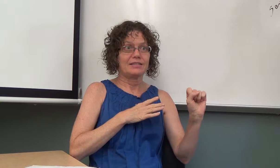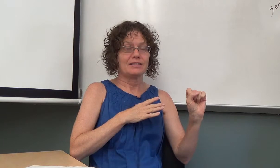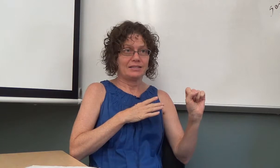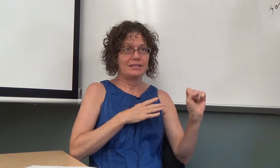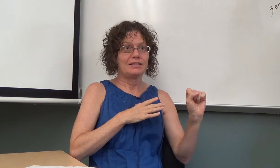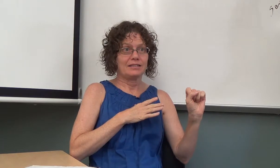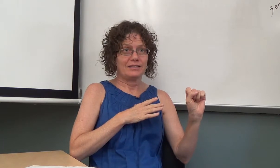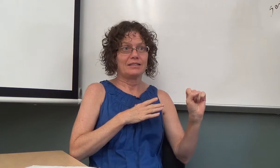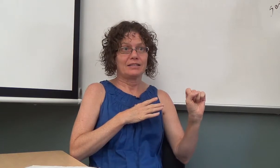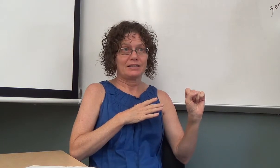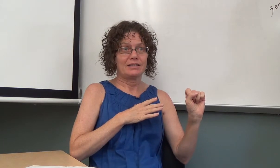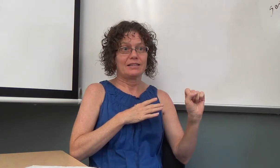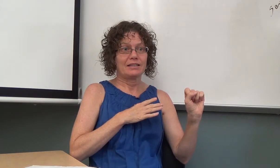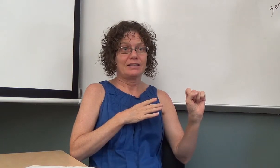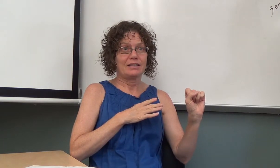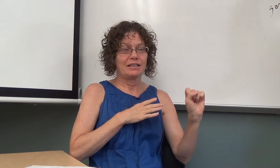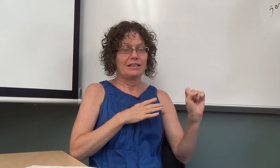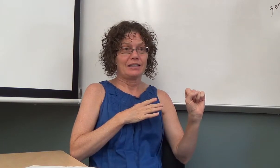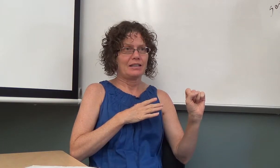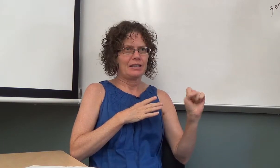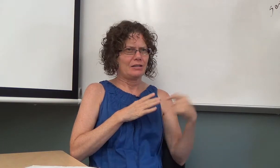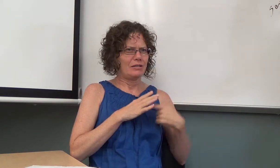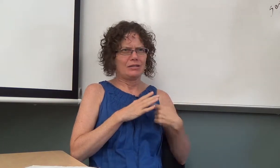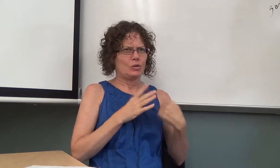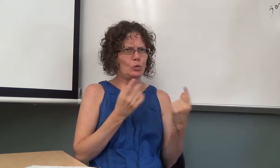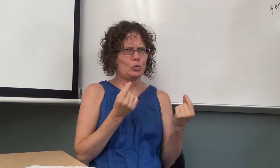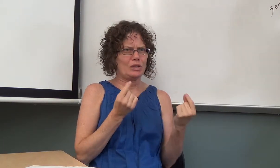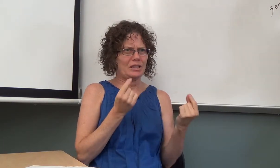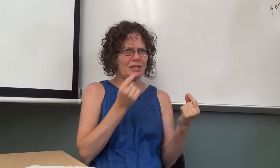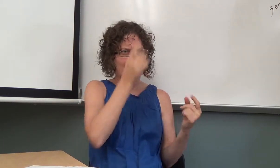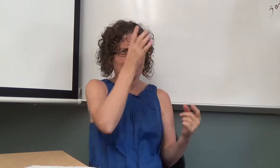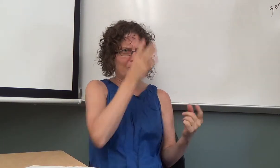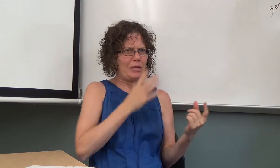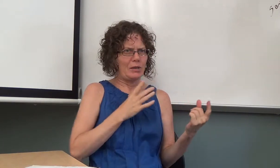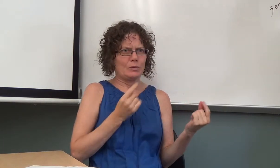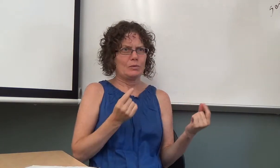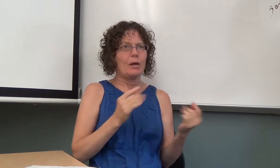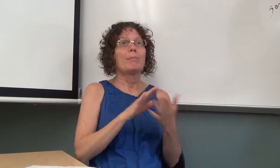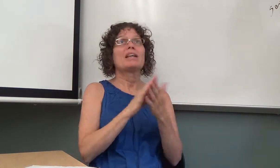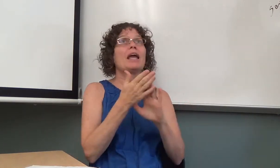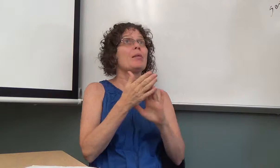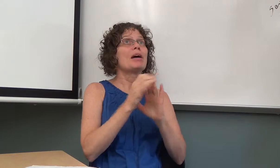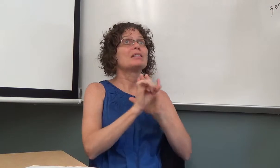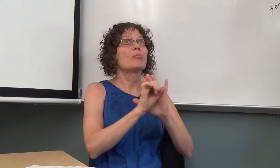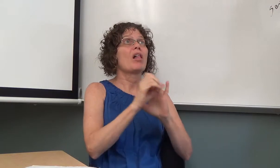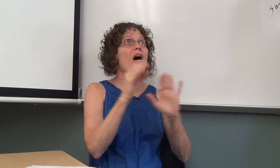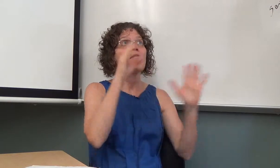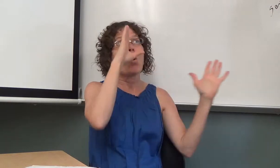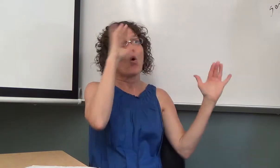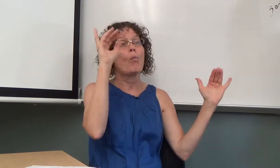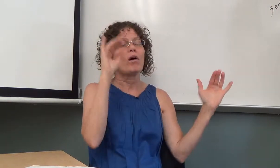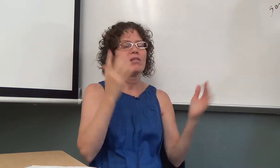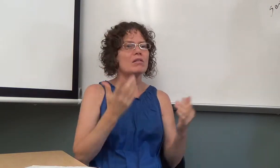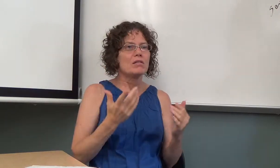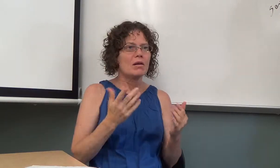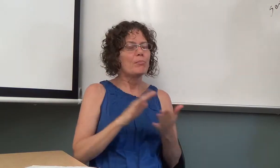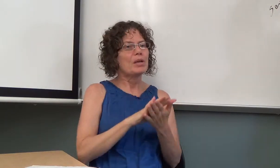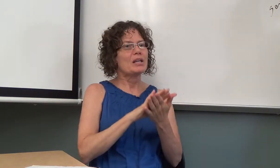And what's this man doing? Became a symbol of hope. Oh my goodness. So if it's become something, what is